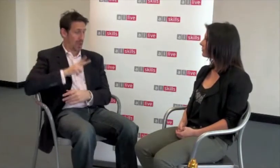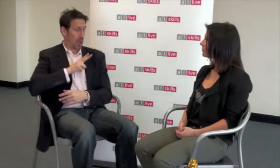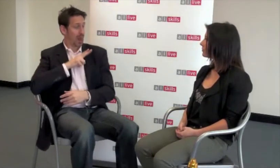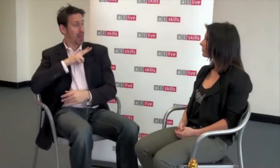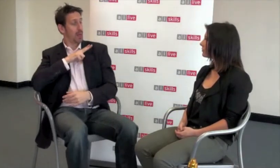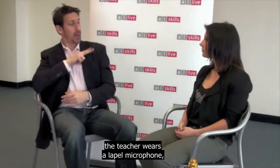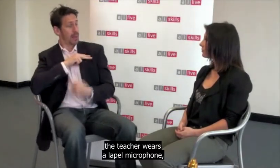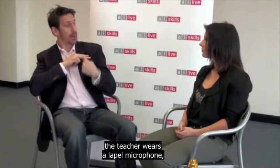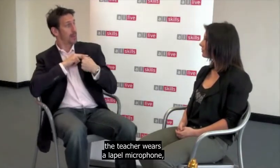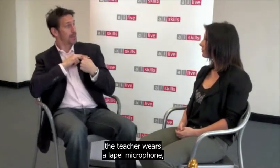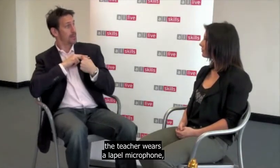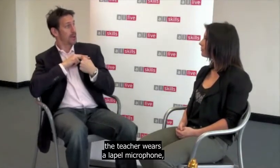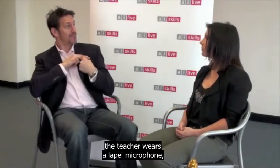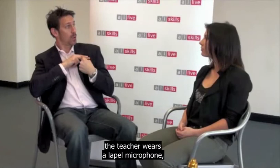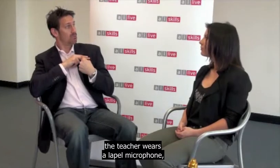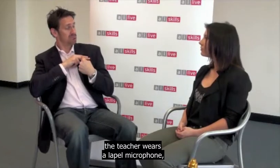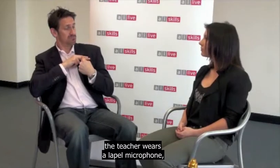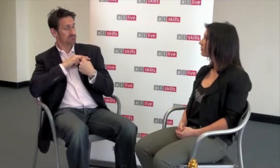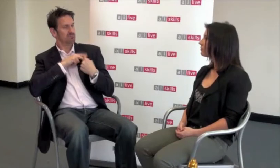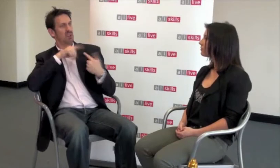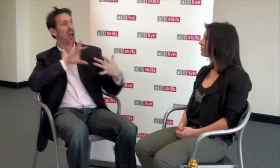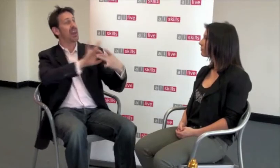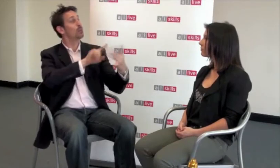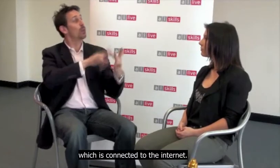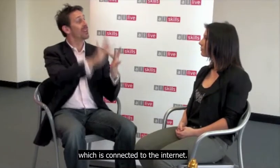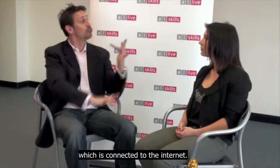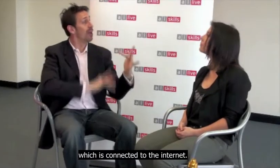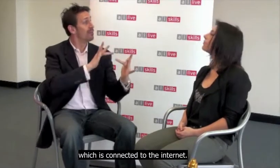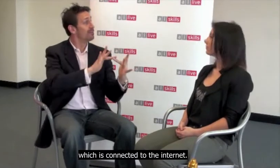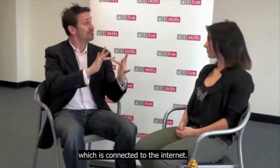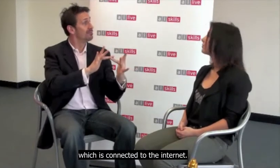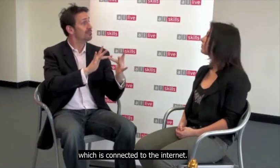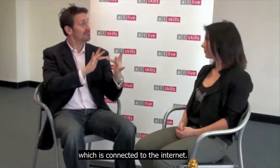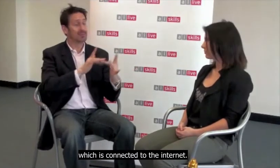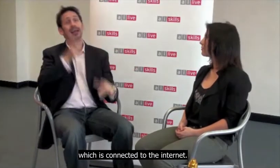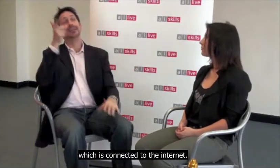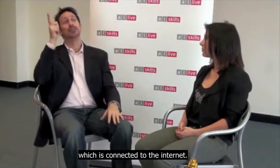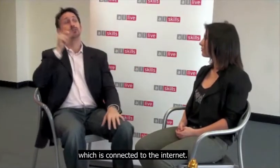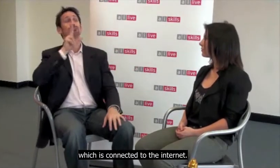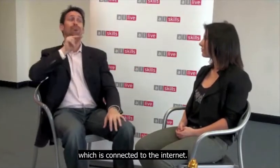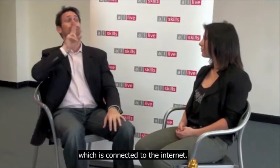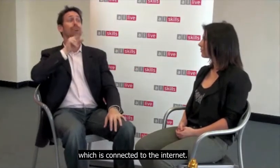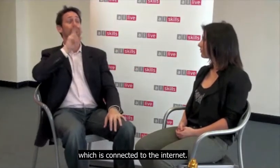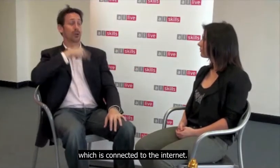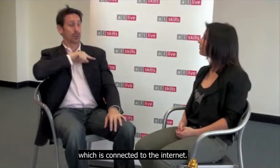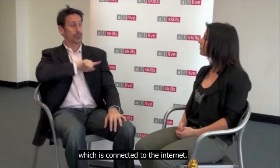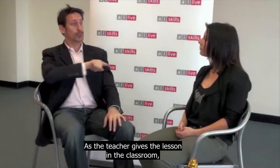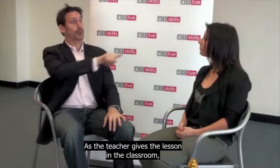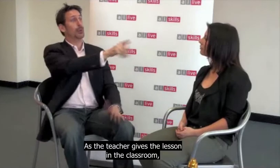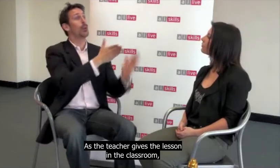teacher wears a lapel microphone, which is connected to the internet. As the teacher gives